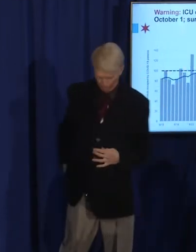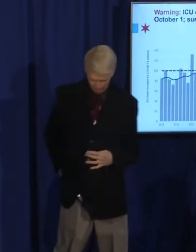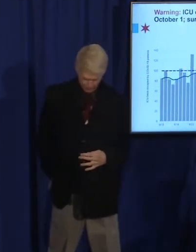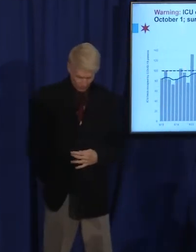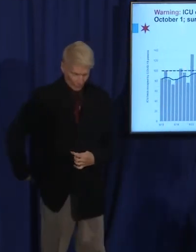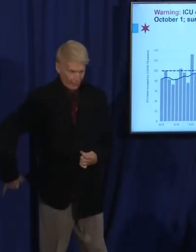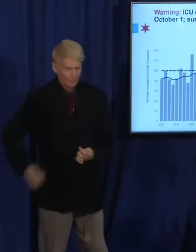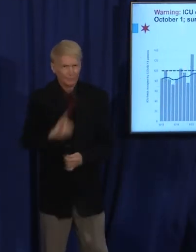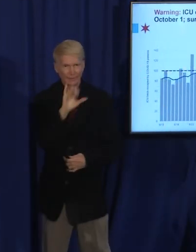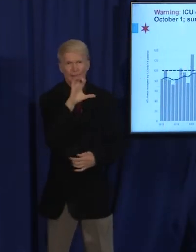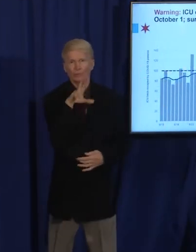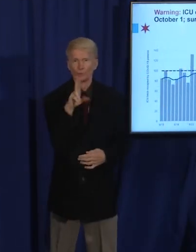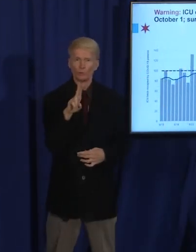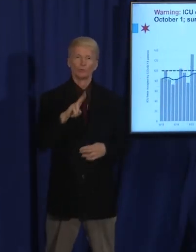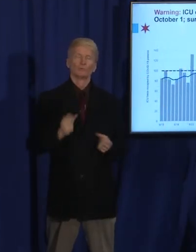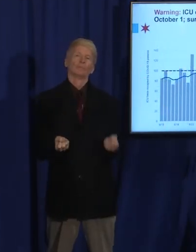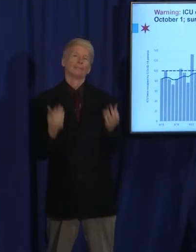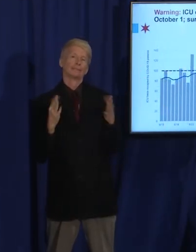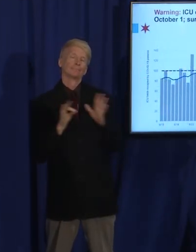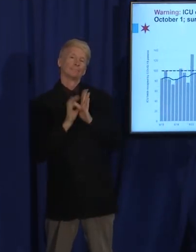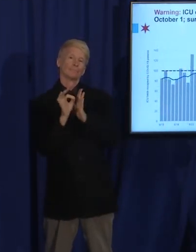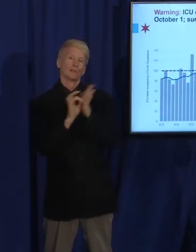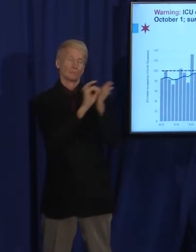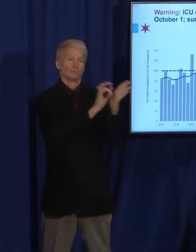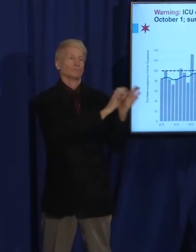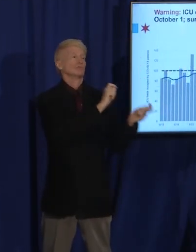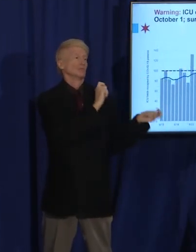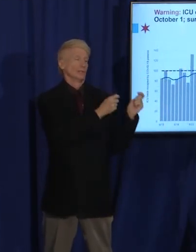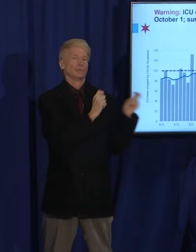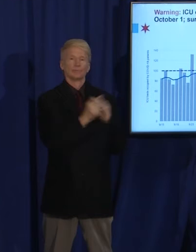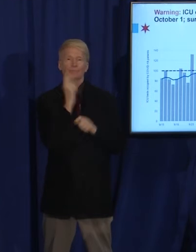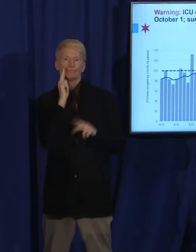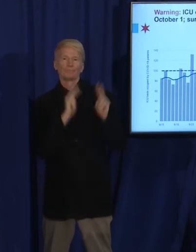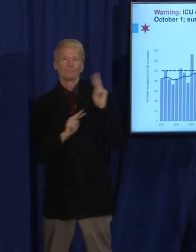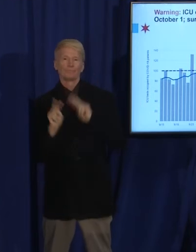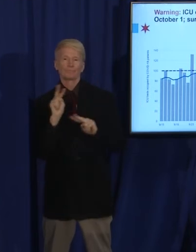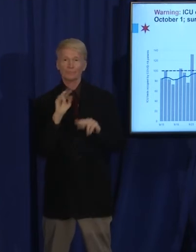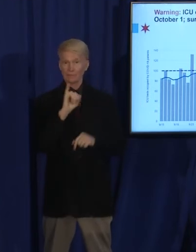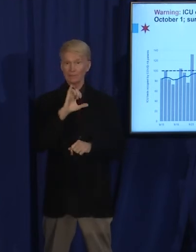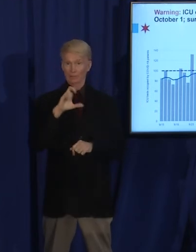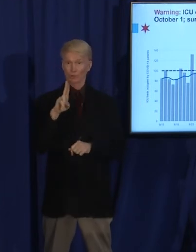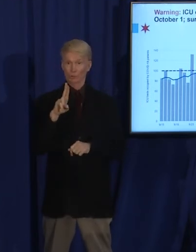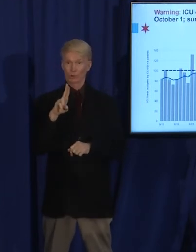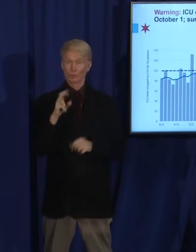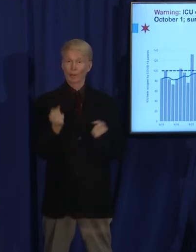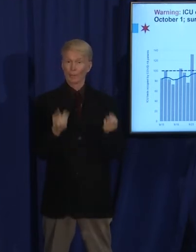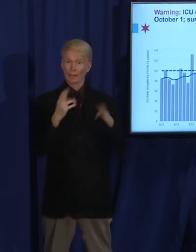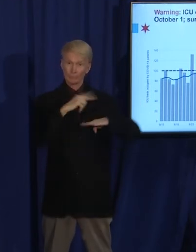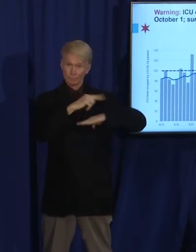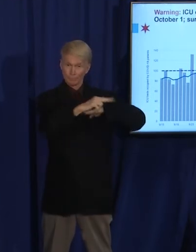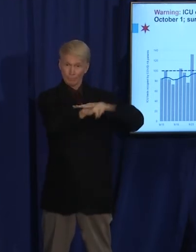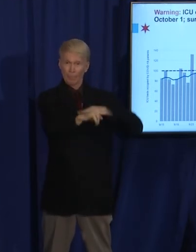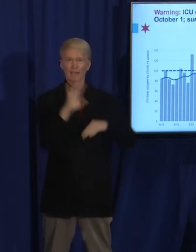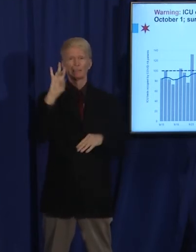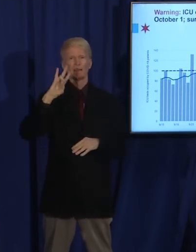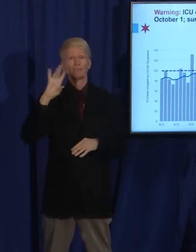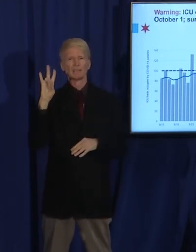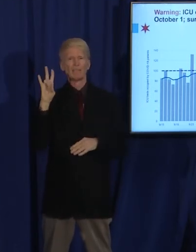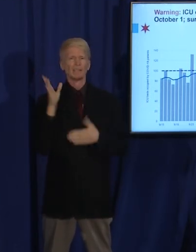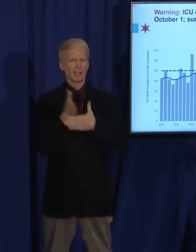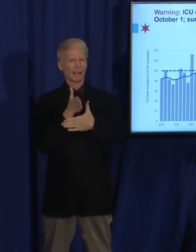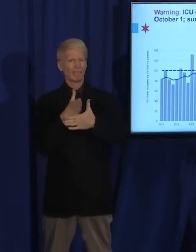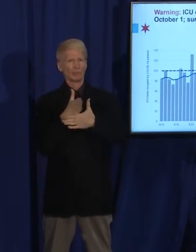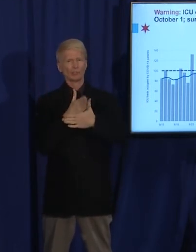is where we've started to see some changes. So our ICU occupancy, you can see, was 77 is a rolling